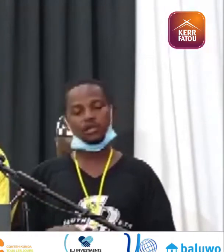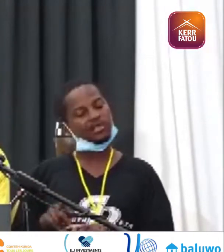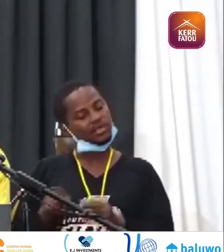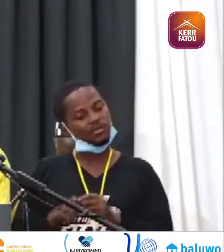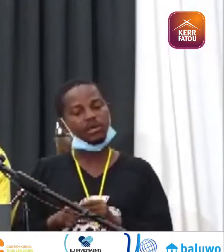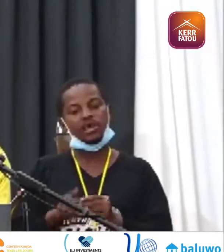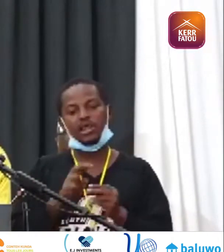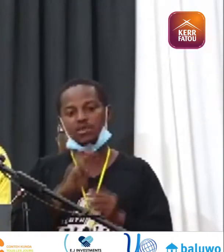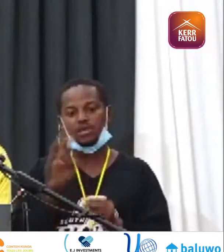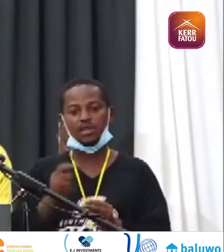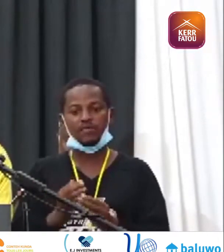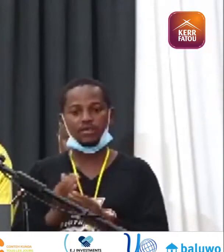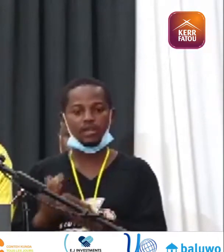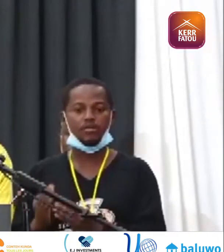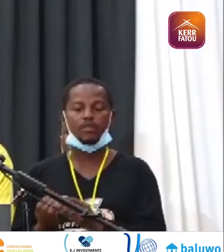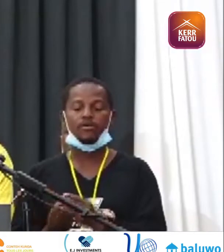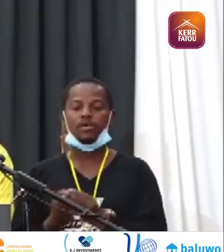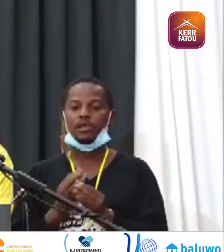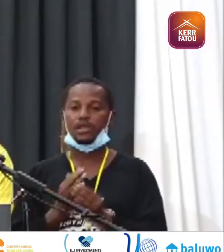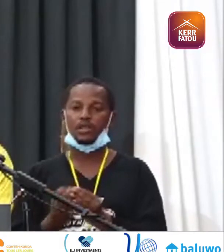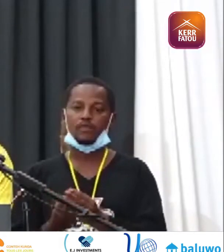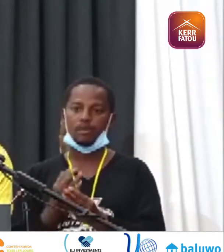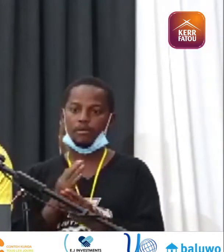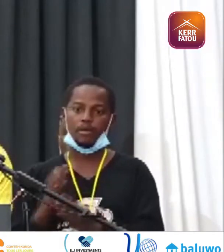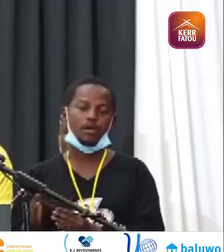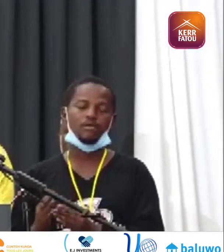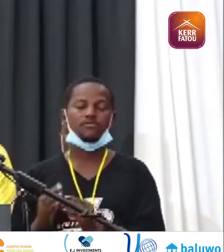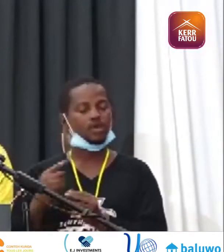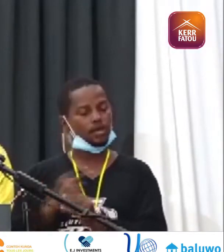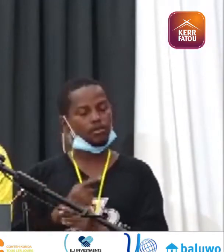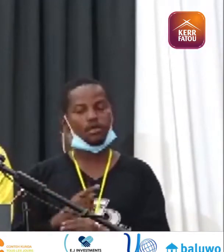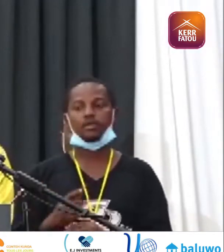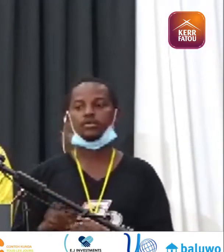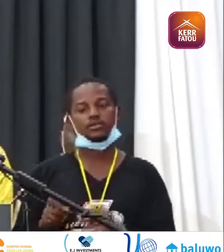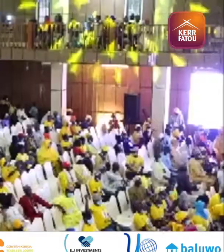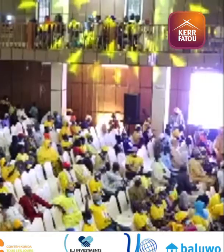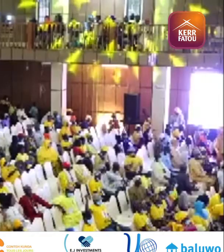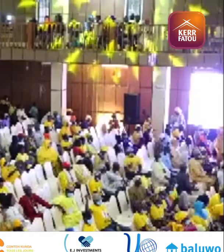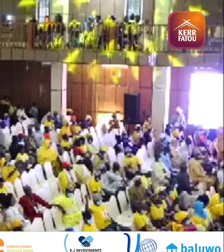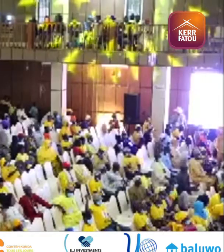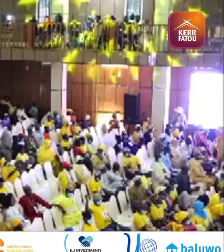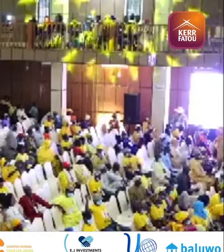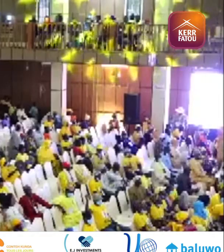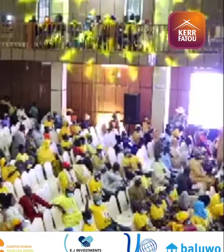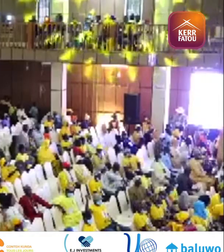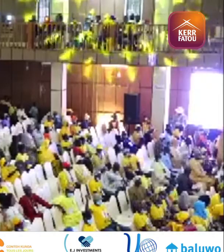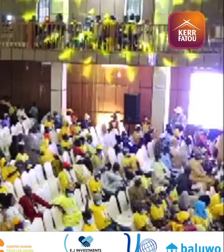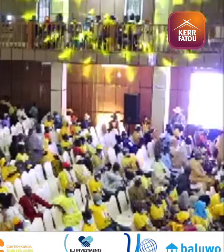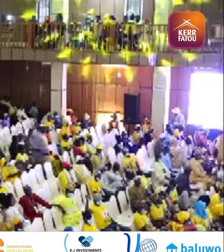National Development Plan for the Gambia, and not for individuals.